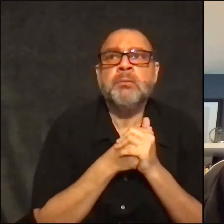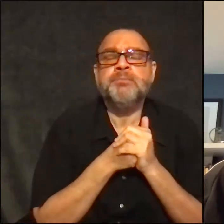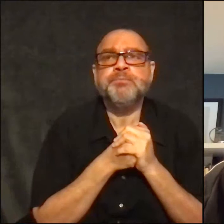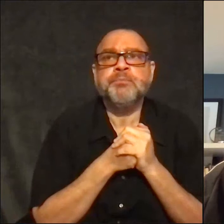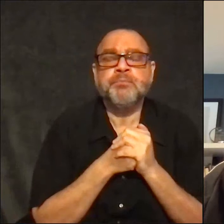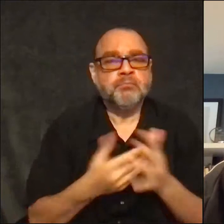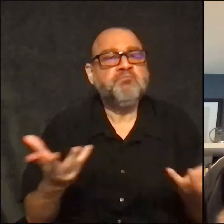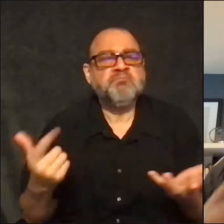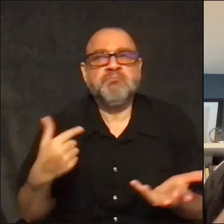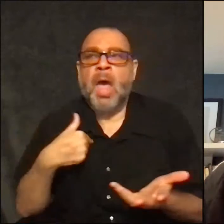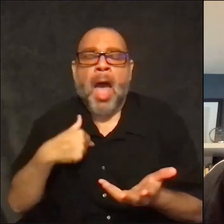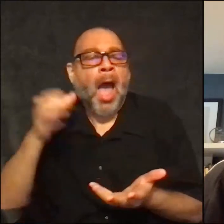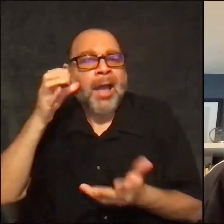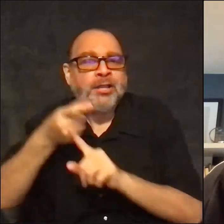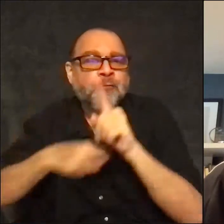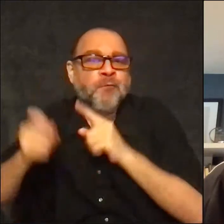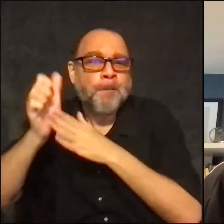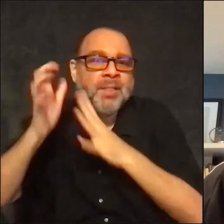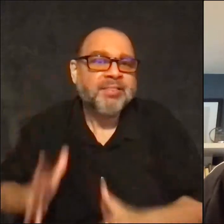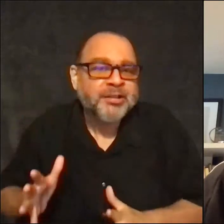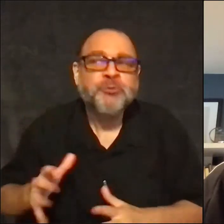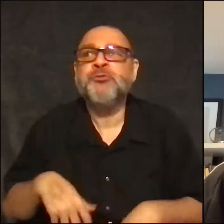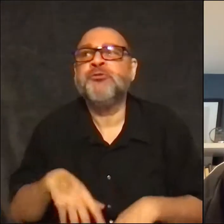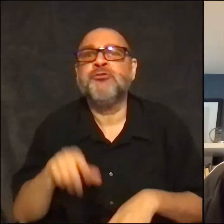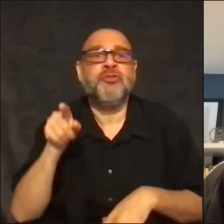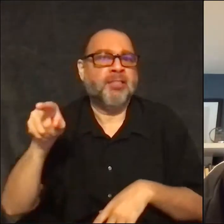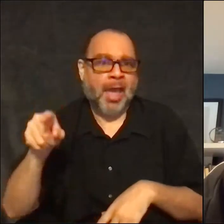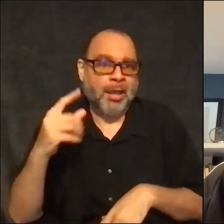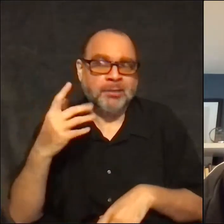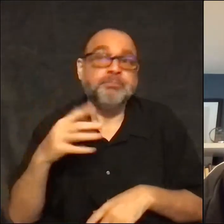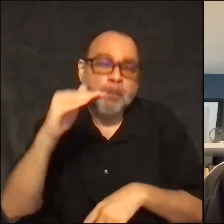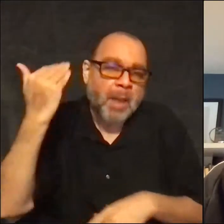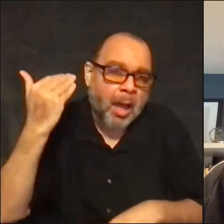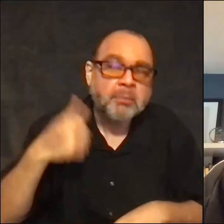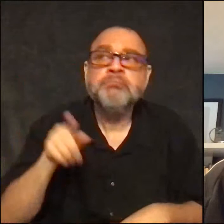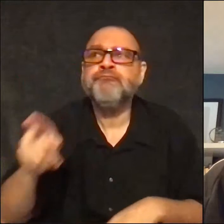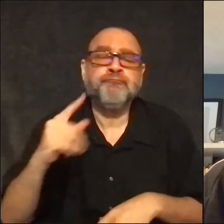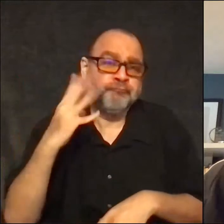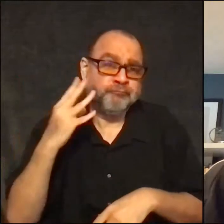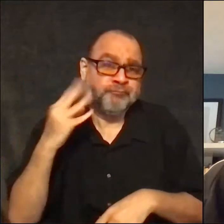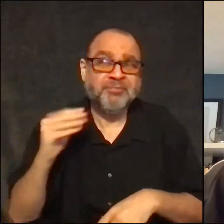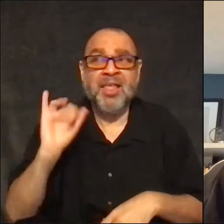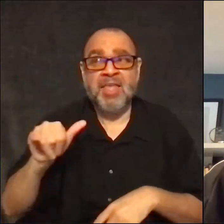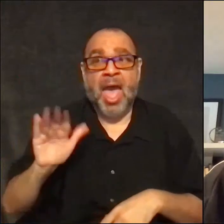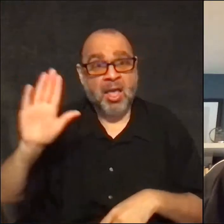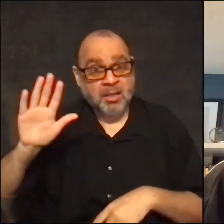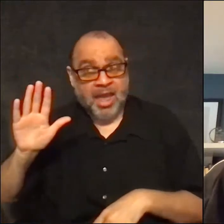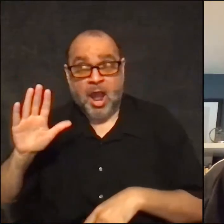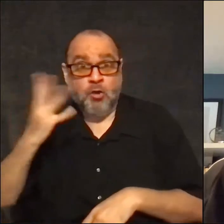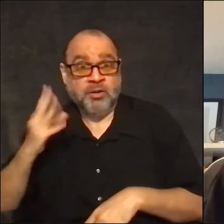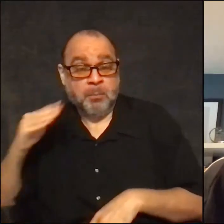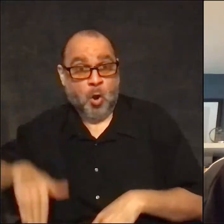and they express to me the fact that the trauma that they carried as a child impacted